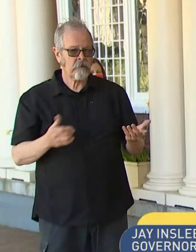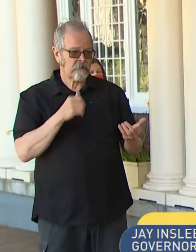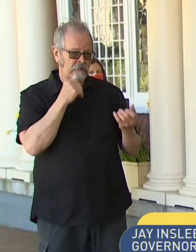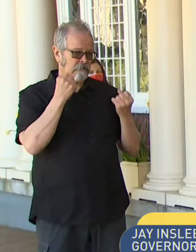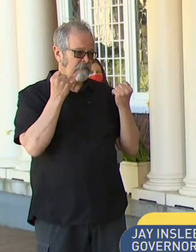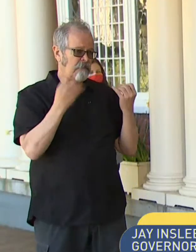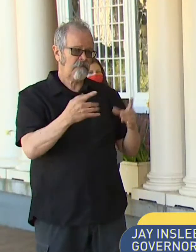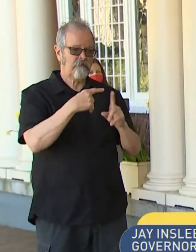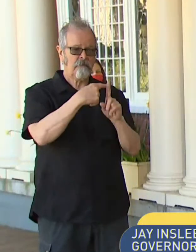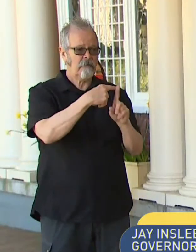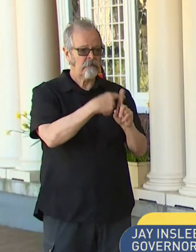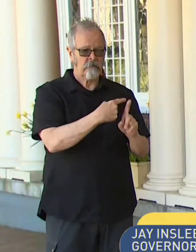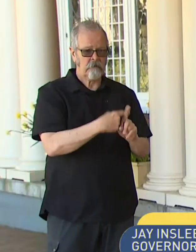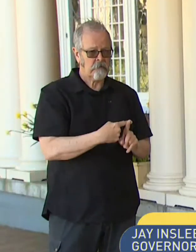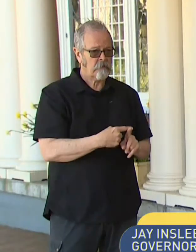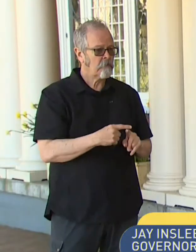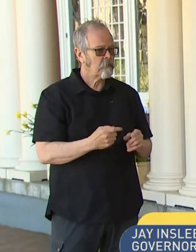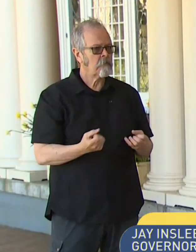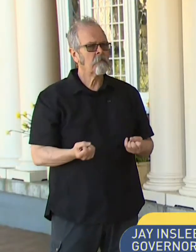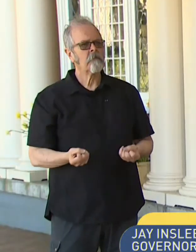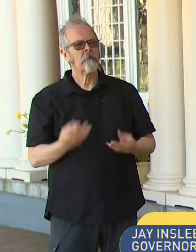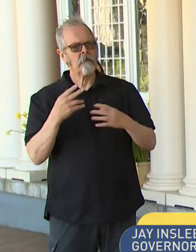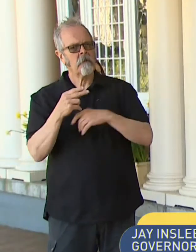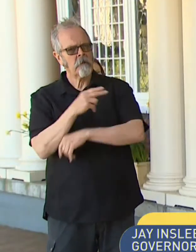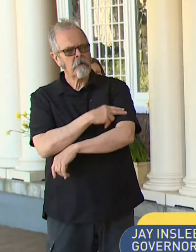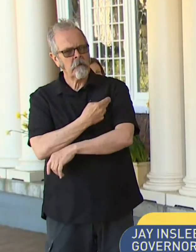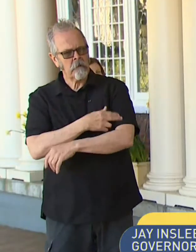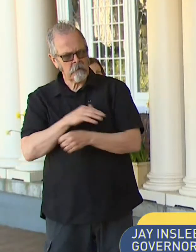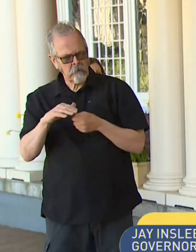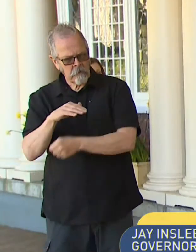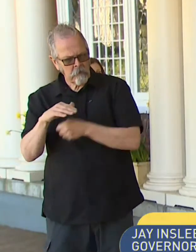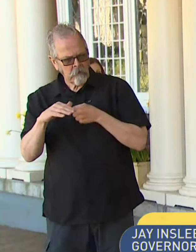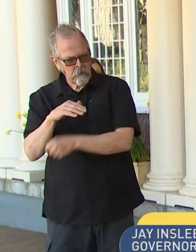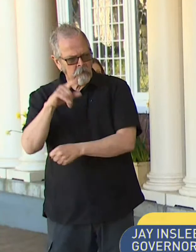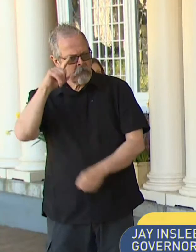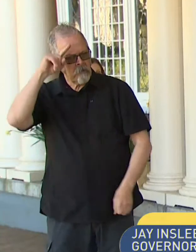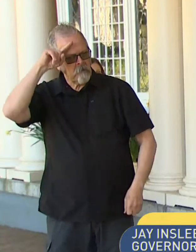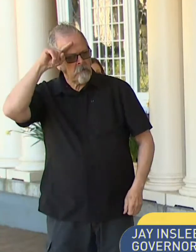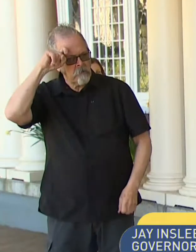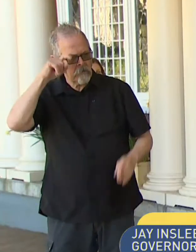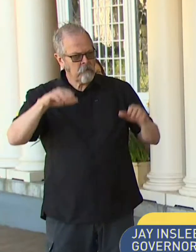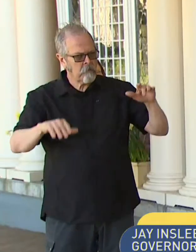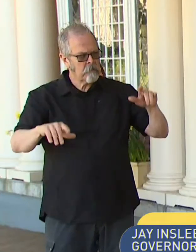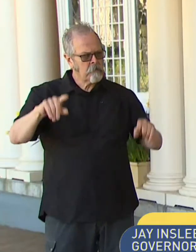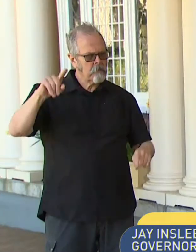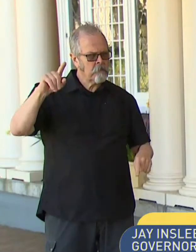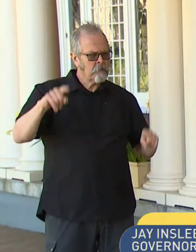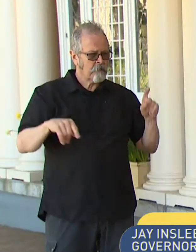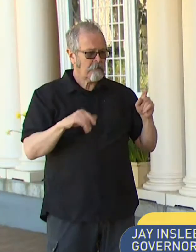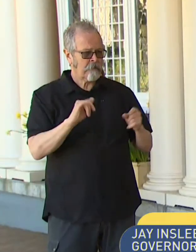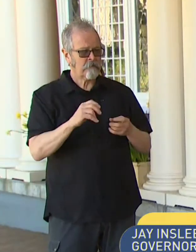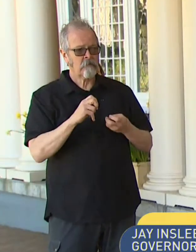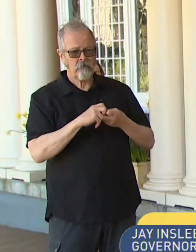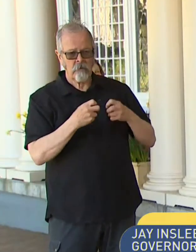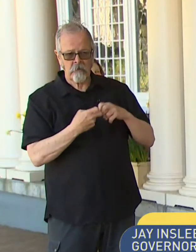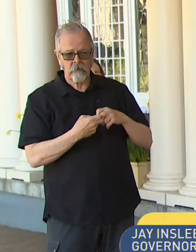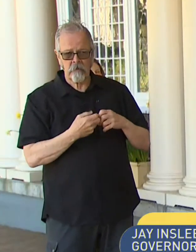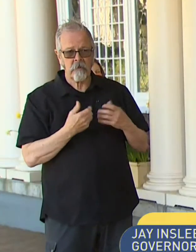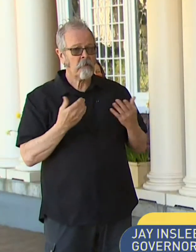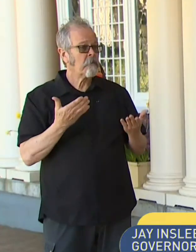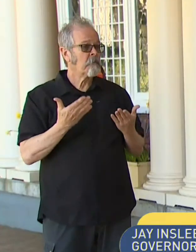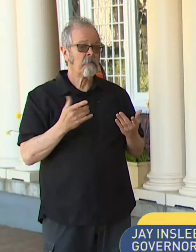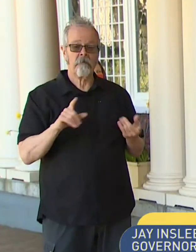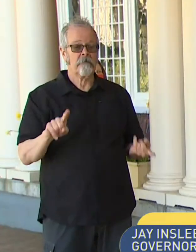but they had a large hospitalization, it may not capture the problem, or vice versa, if you do too many